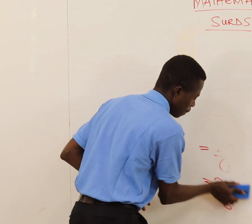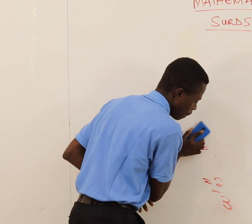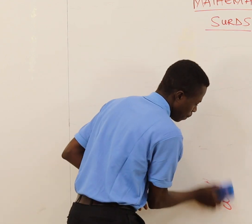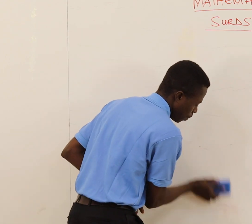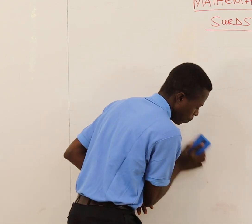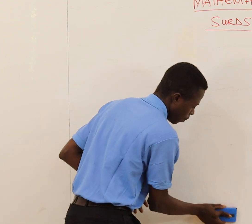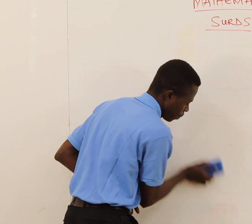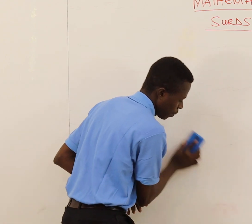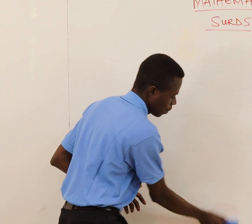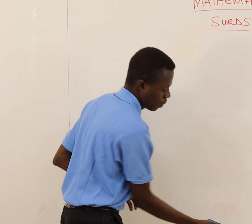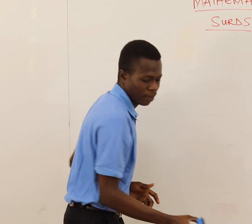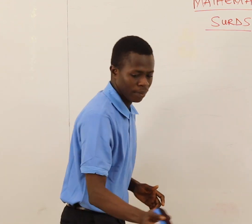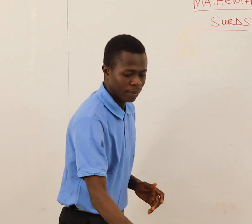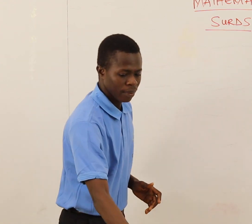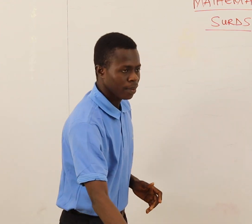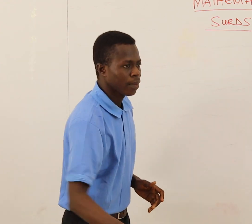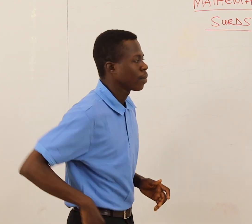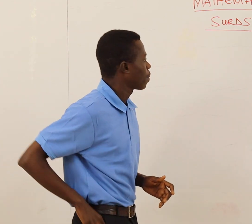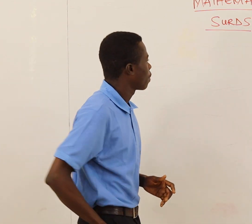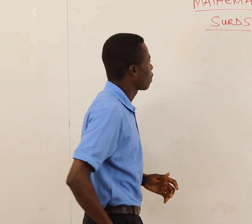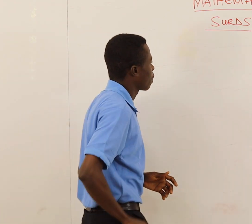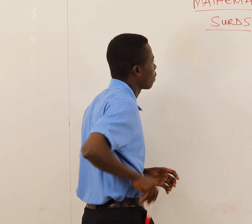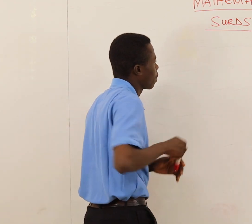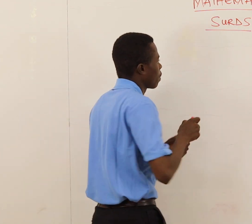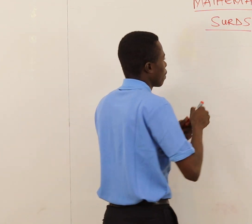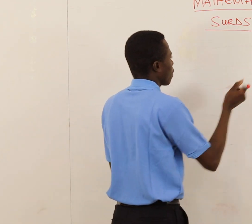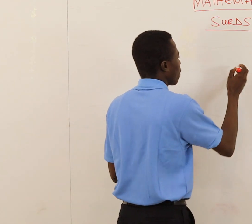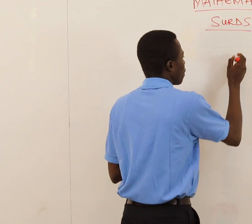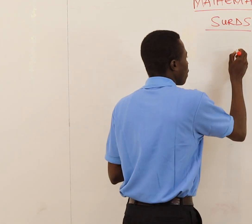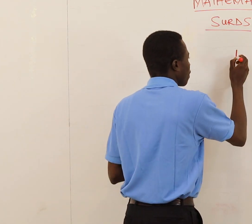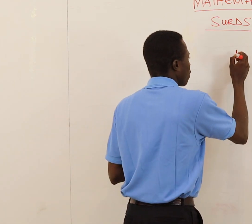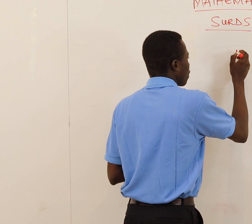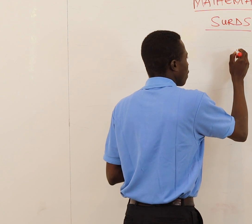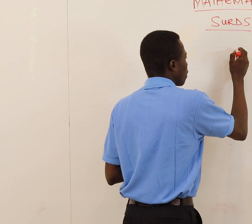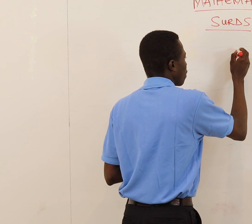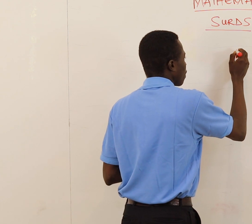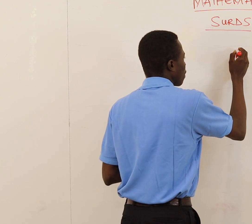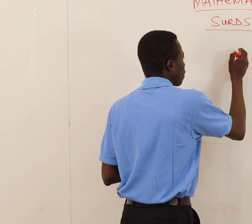So let's take a look at the example on the board, what I'm talking about.